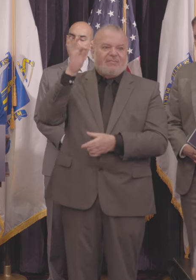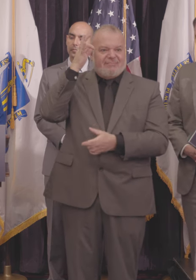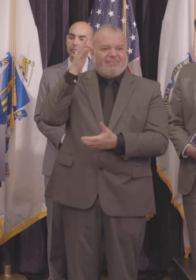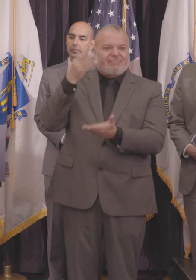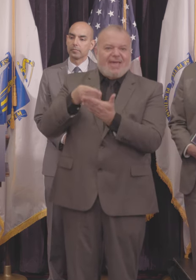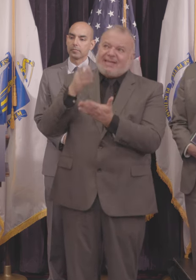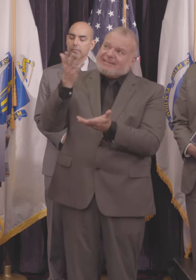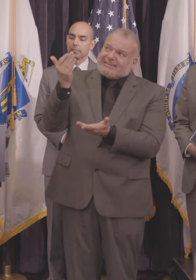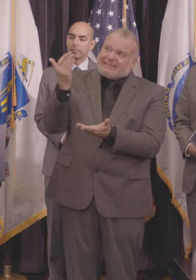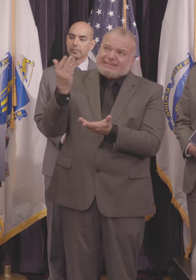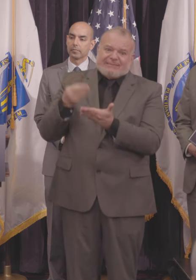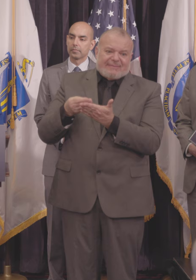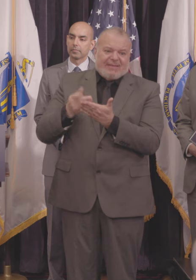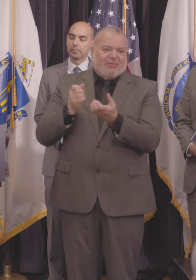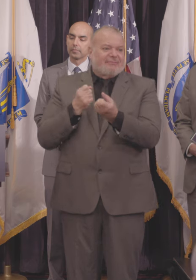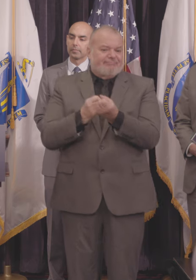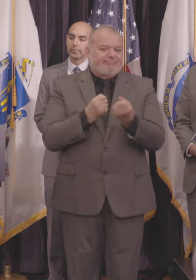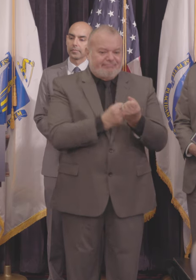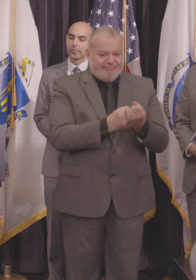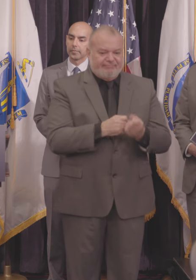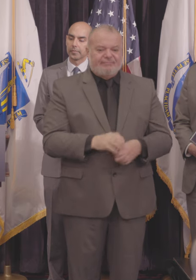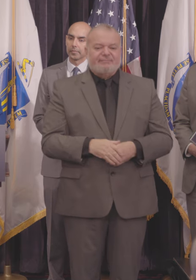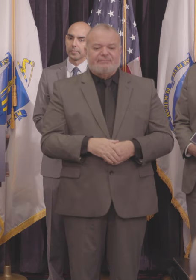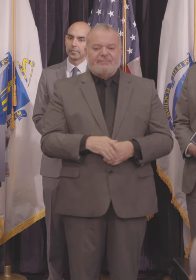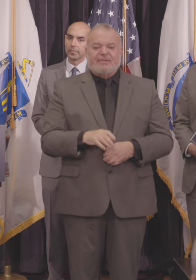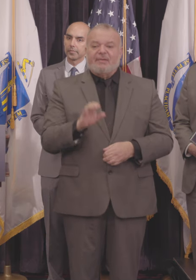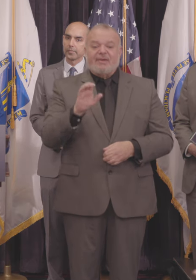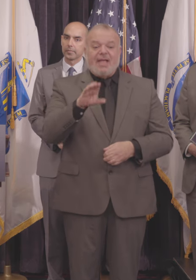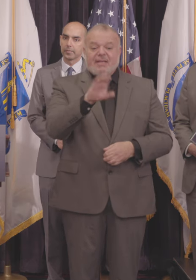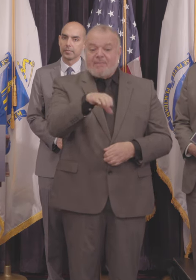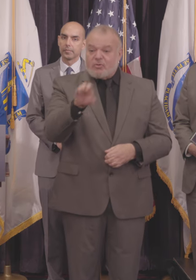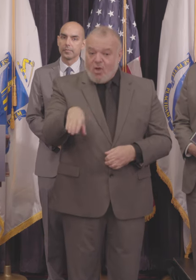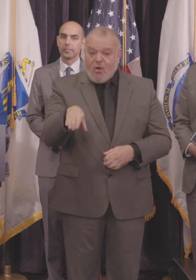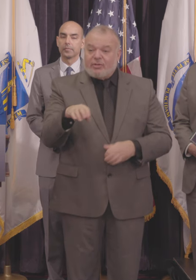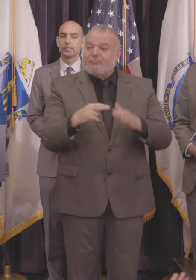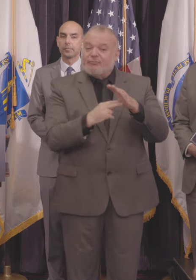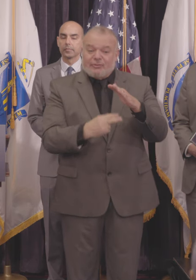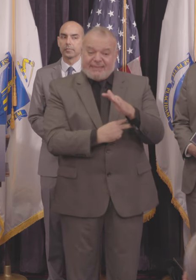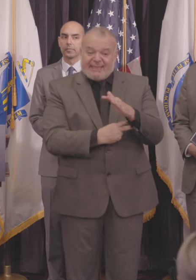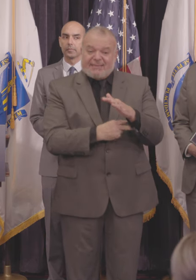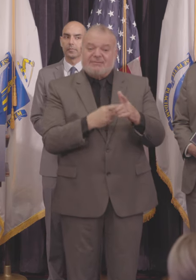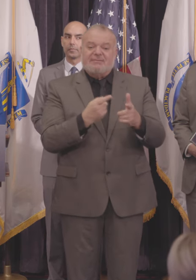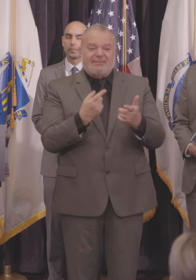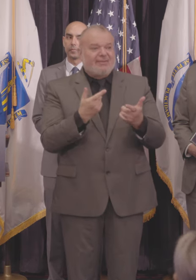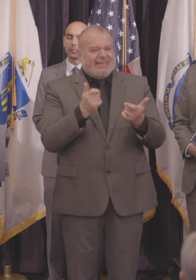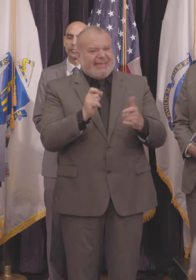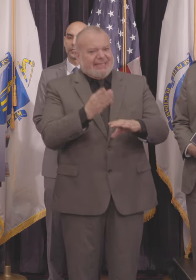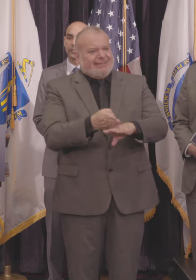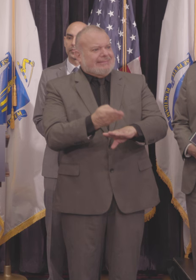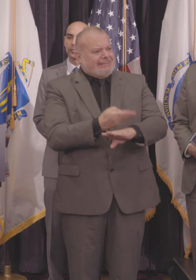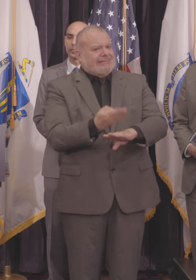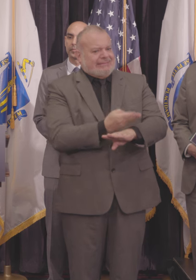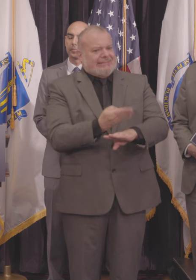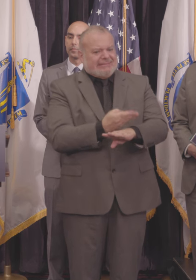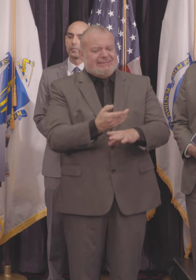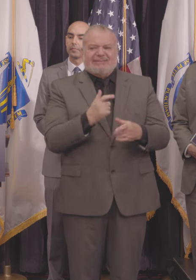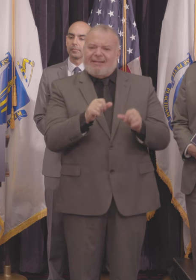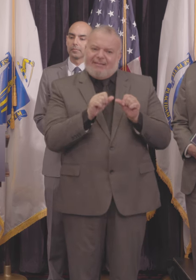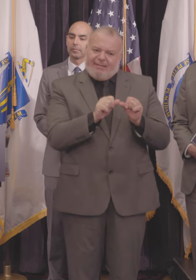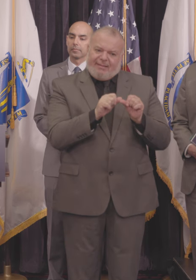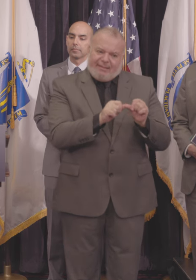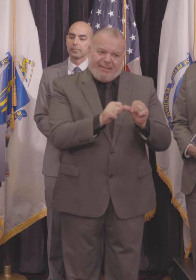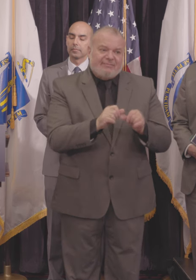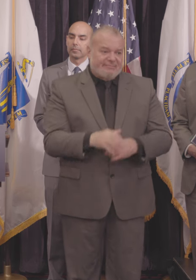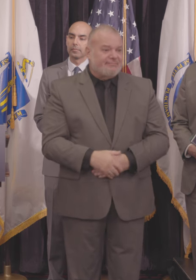more this year. We're getting results, and we're planning ahead. We need a plan for a sustainable, equitable